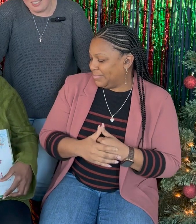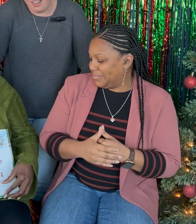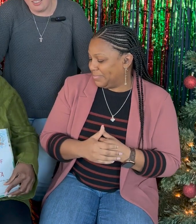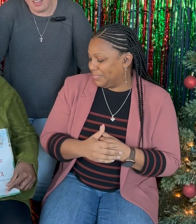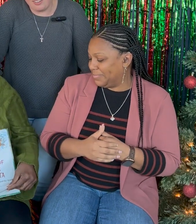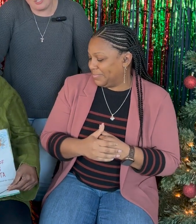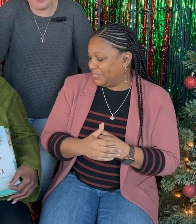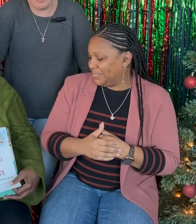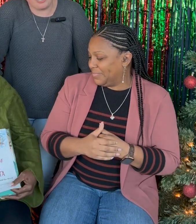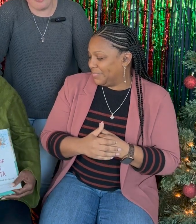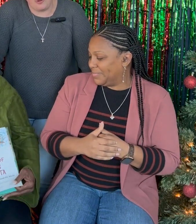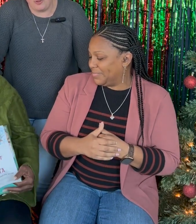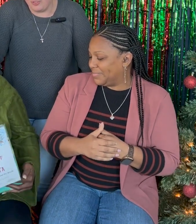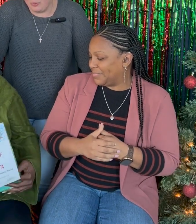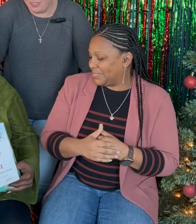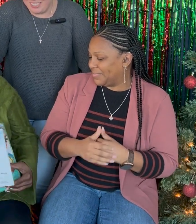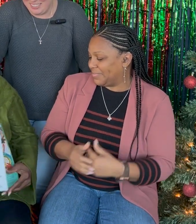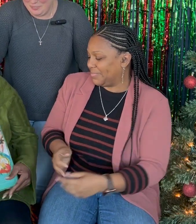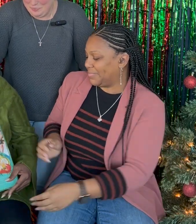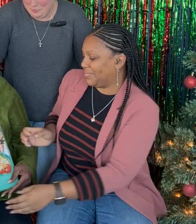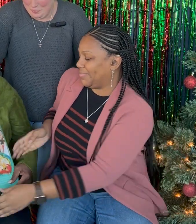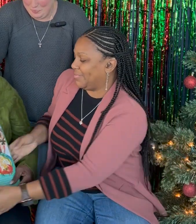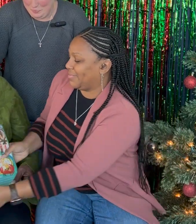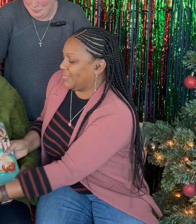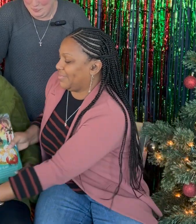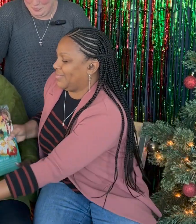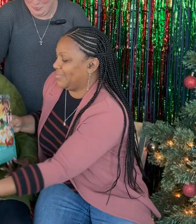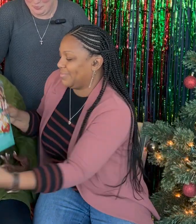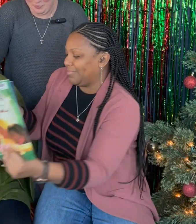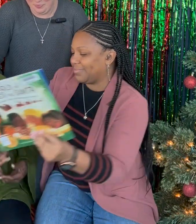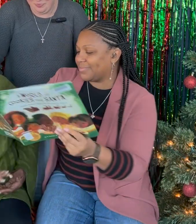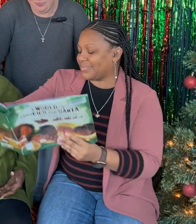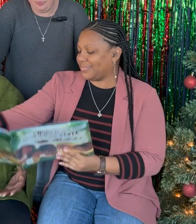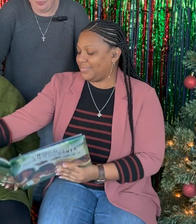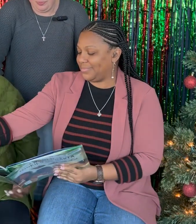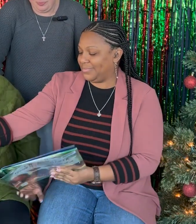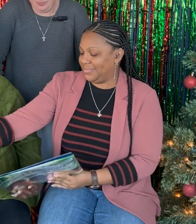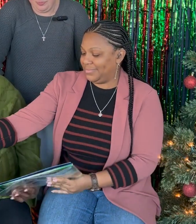This one has a lot of stories from all over the world in it.